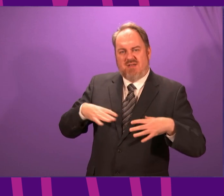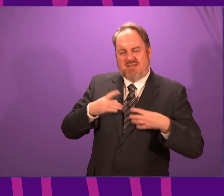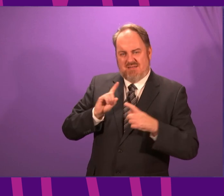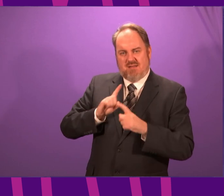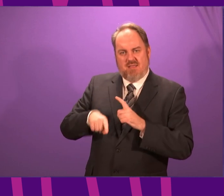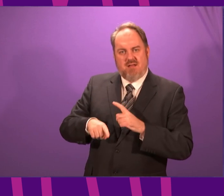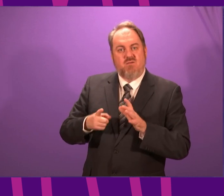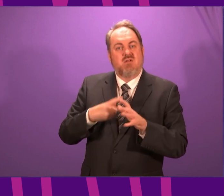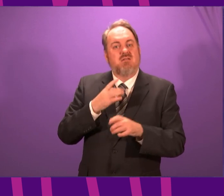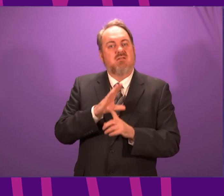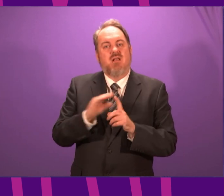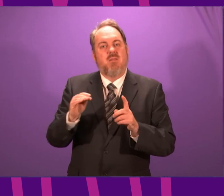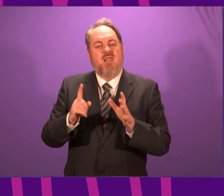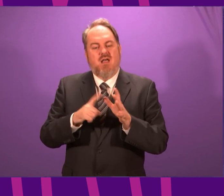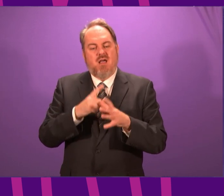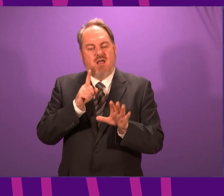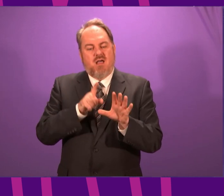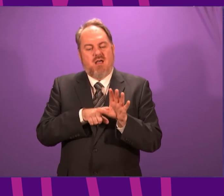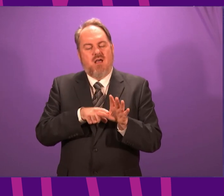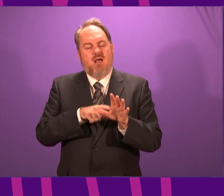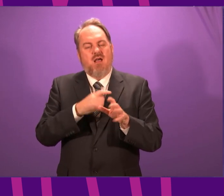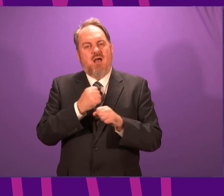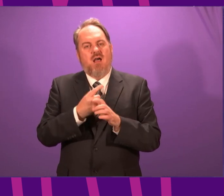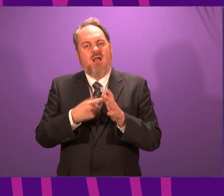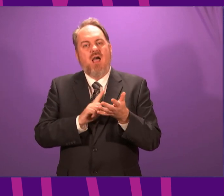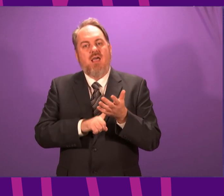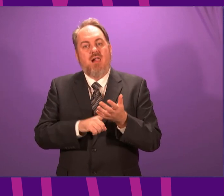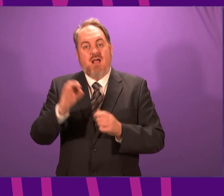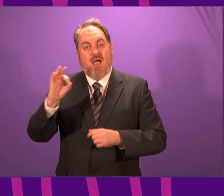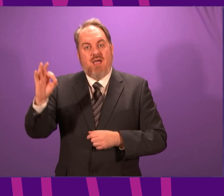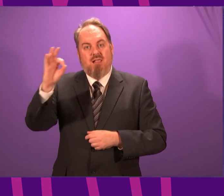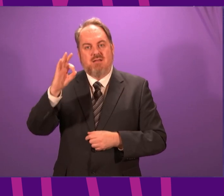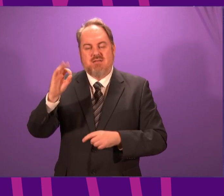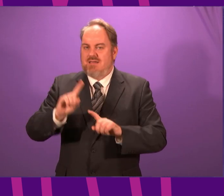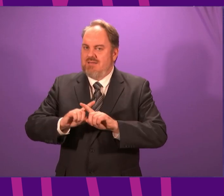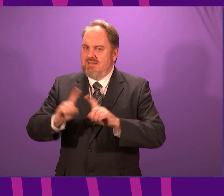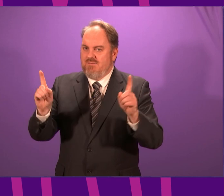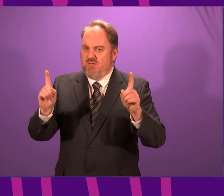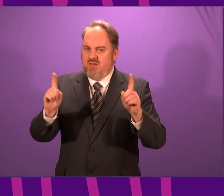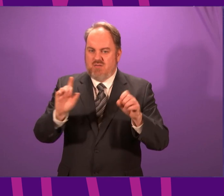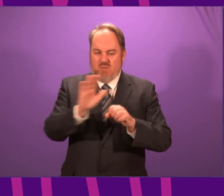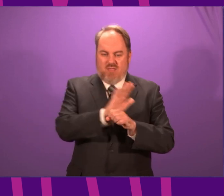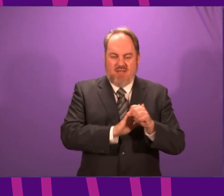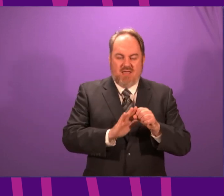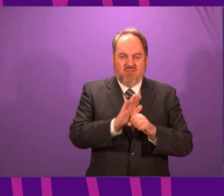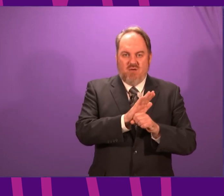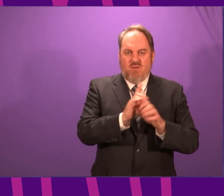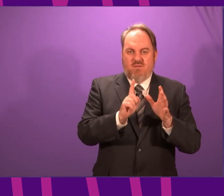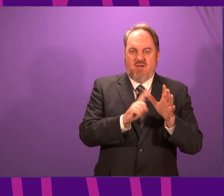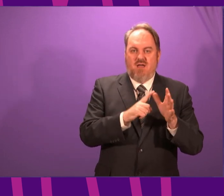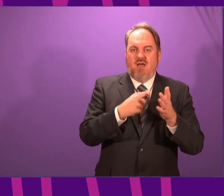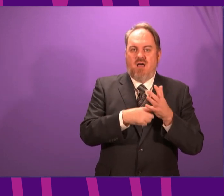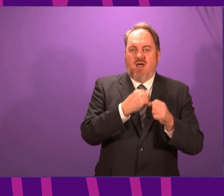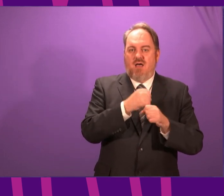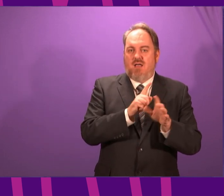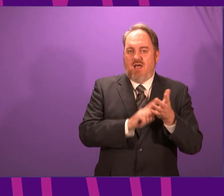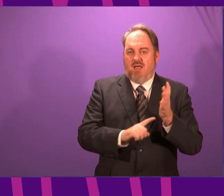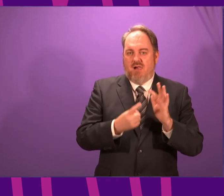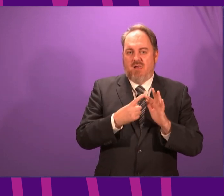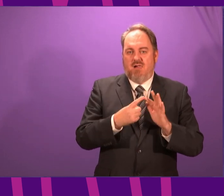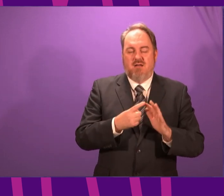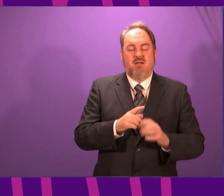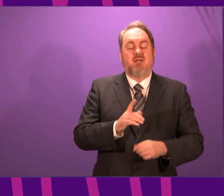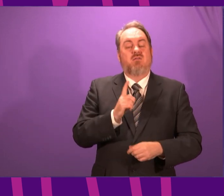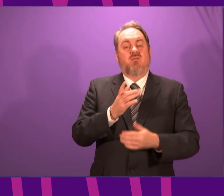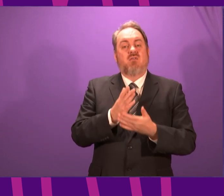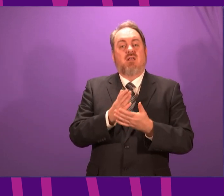the Argyll Islands compared to the mainland of Argyll. That clarity is hugely welcome, but it demonstrates some of